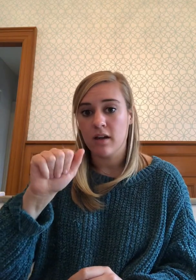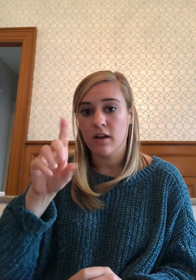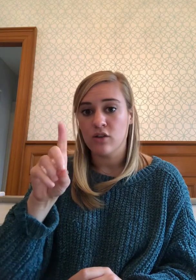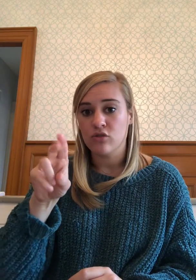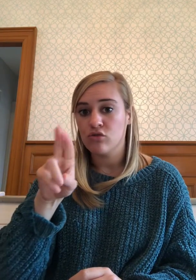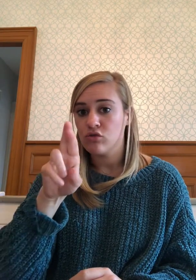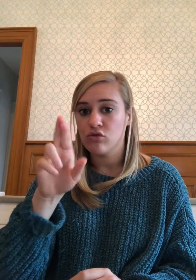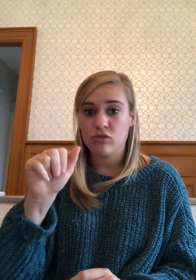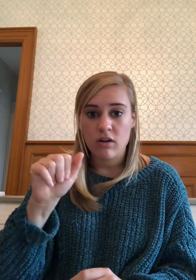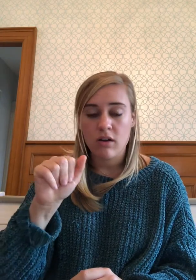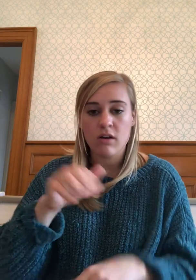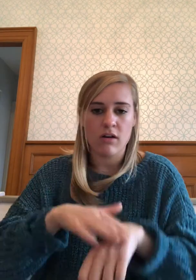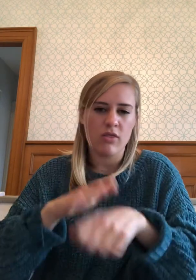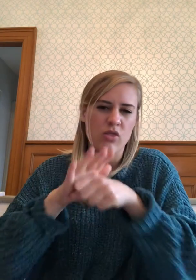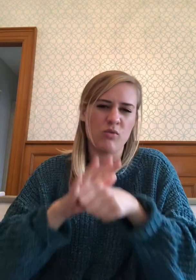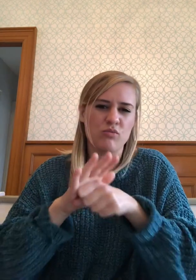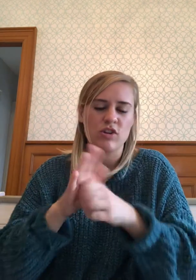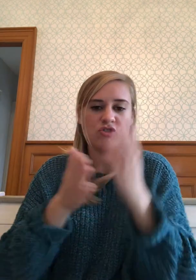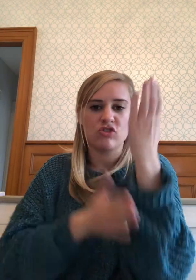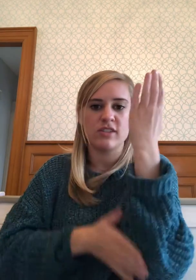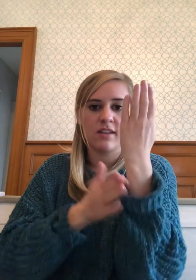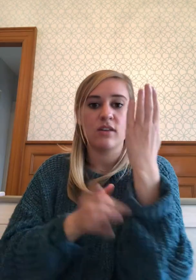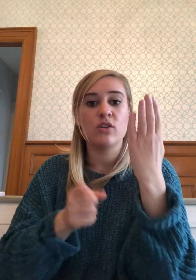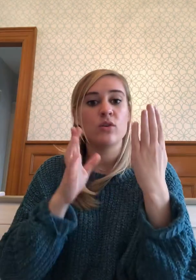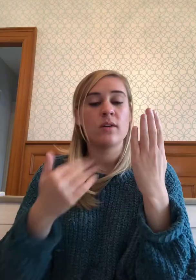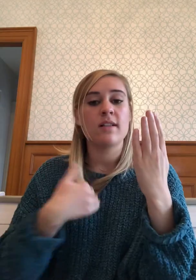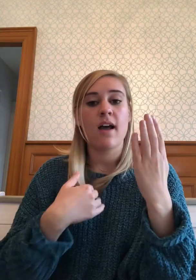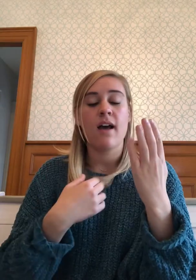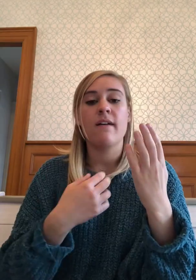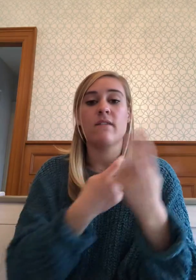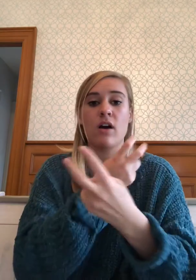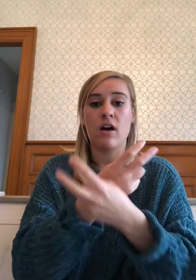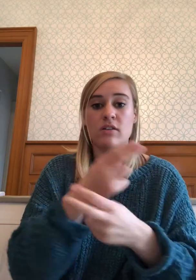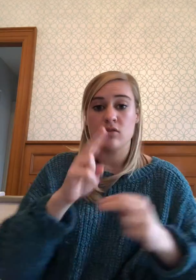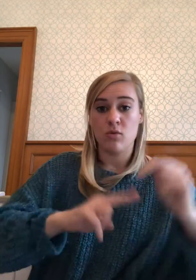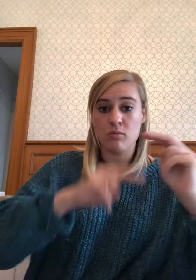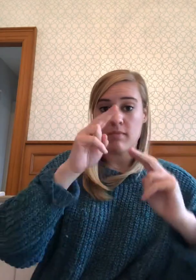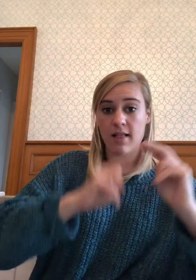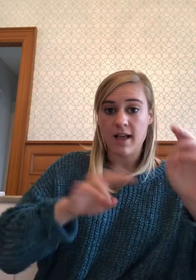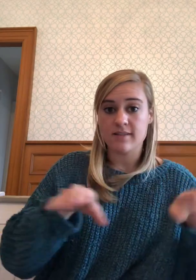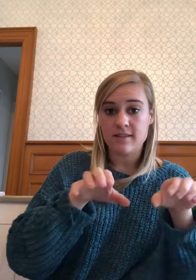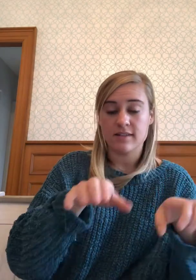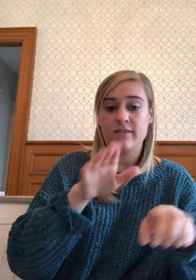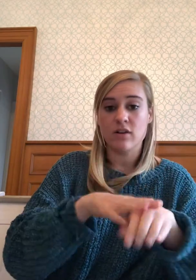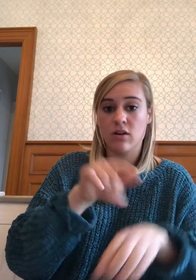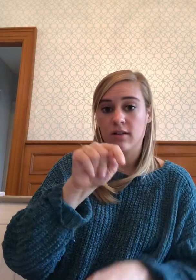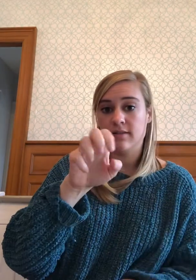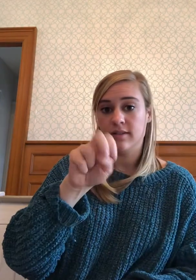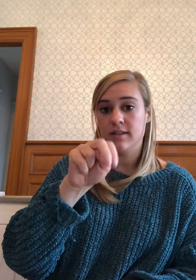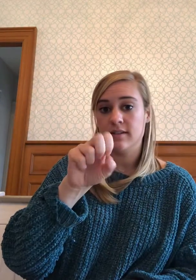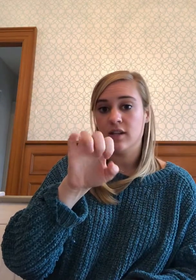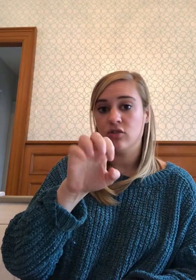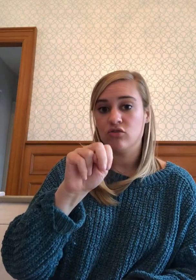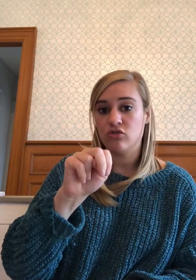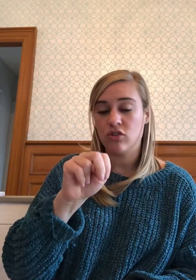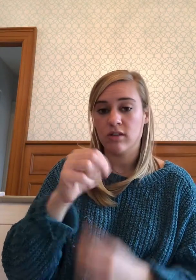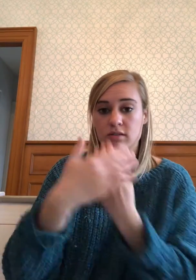optimum osteoblastic activity on the opposite tension side, and the tooth